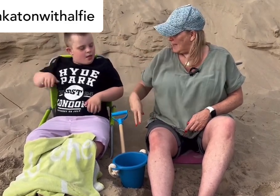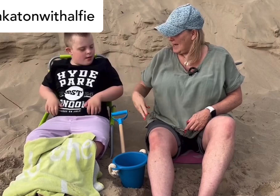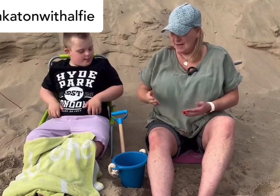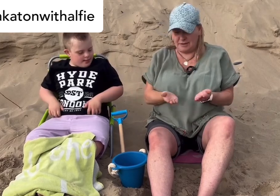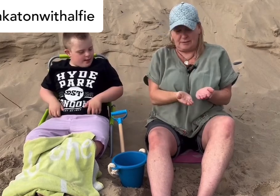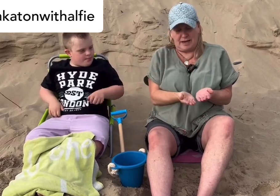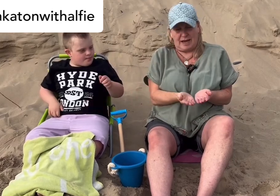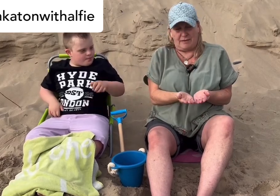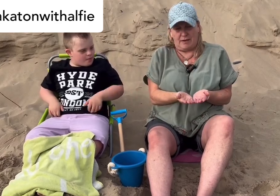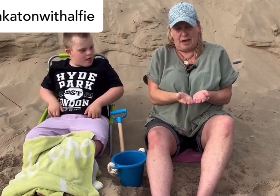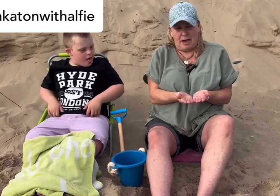Yep. So we have